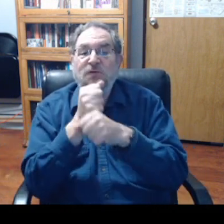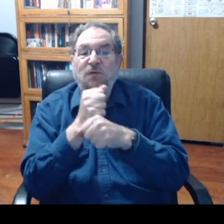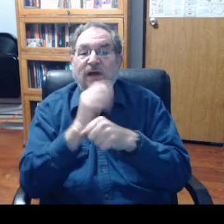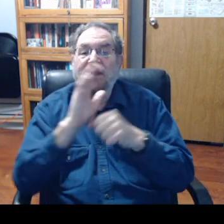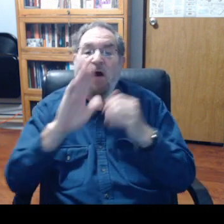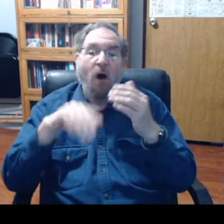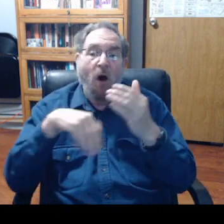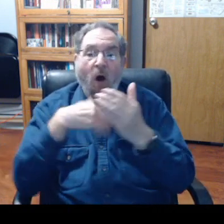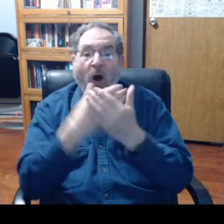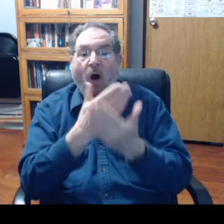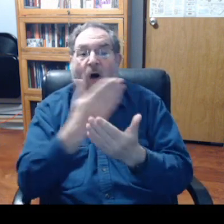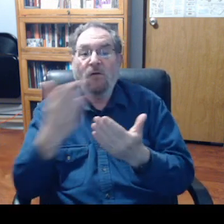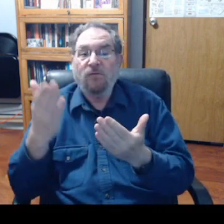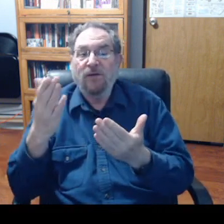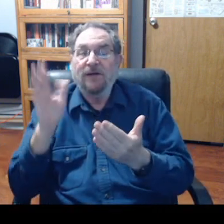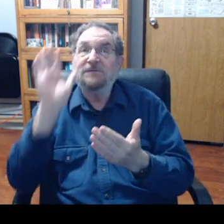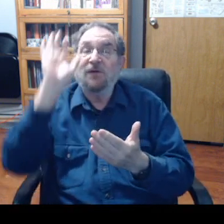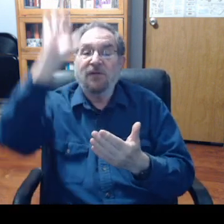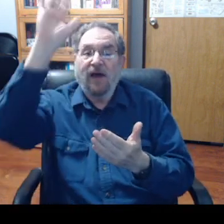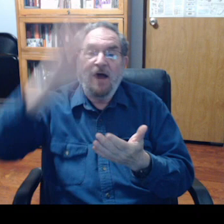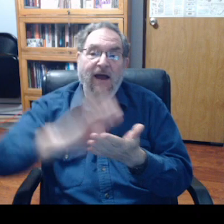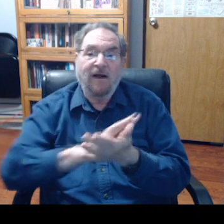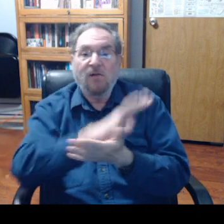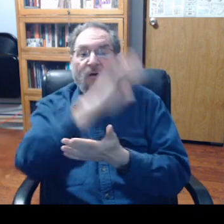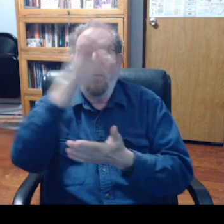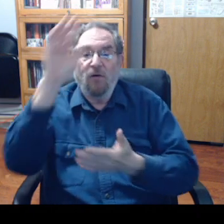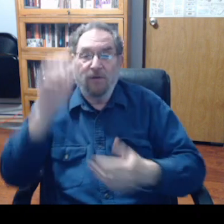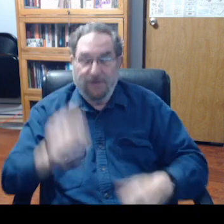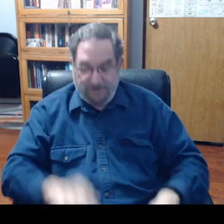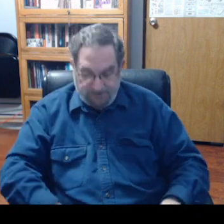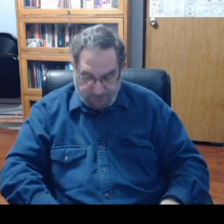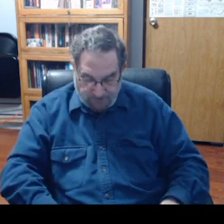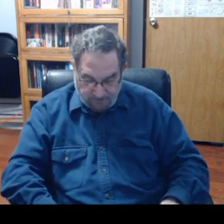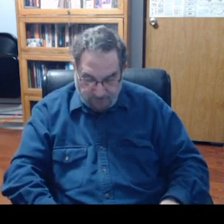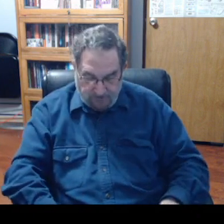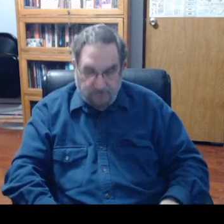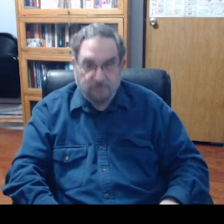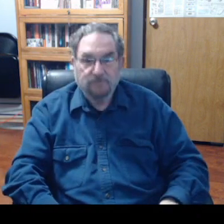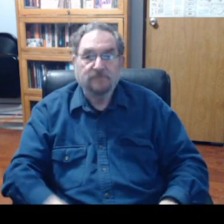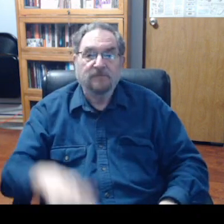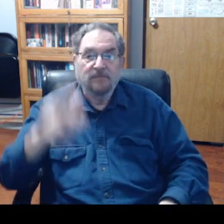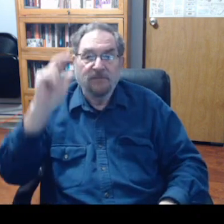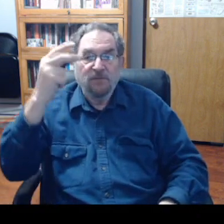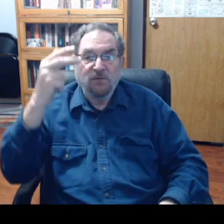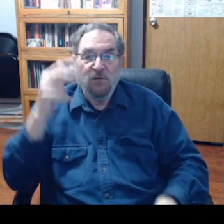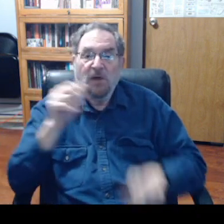had created all things to thy glory.